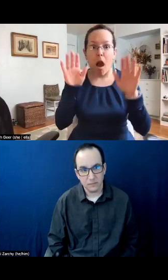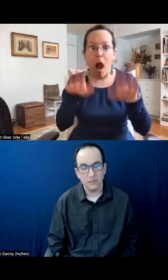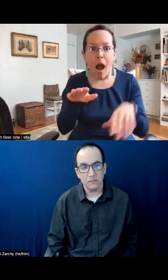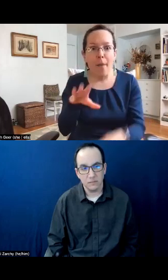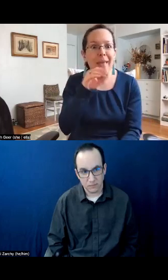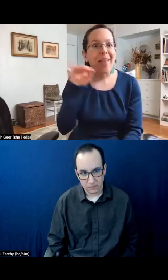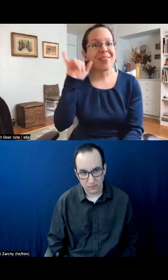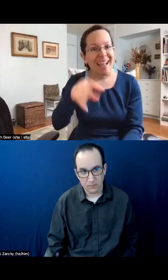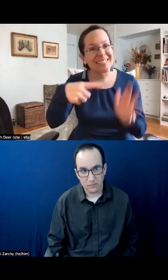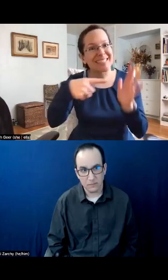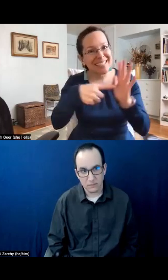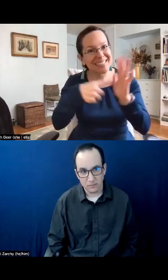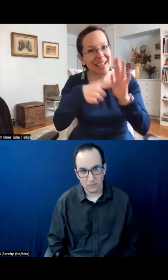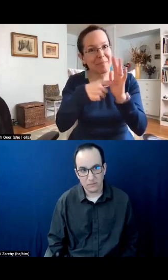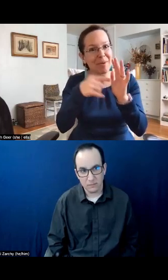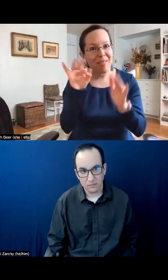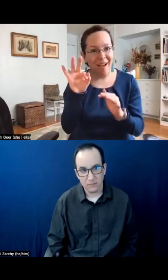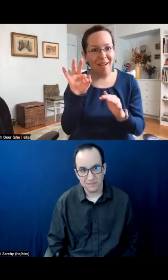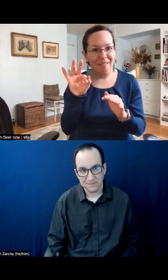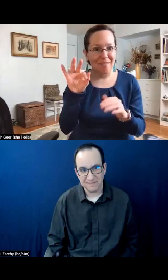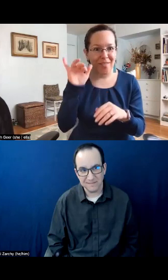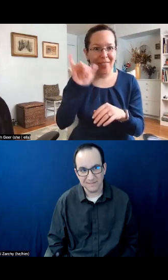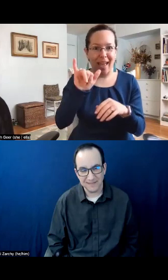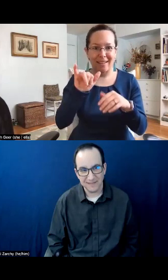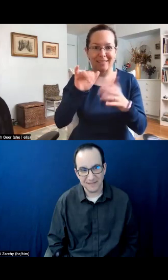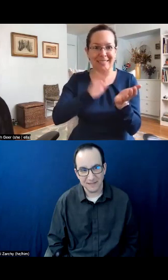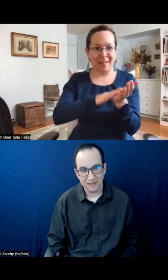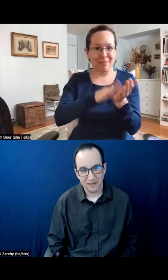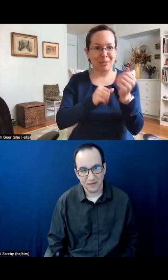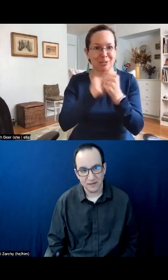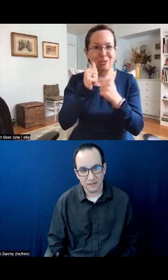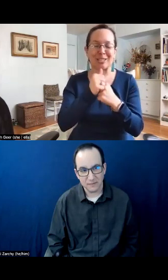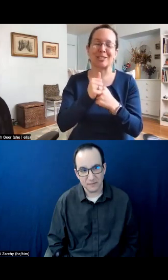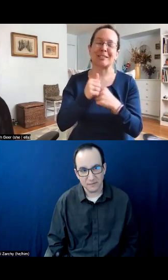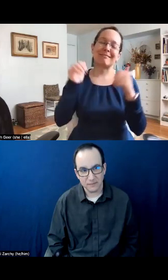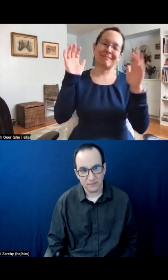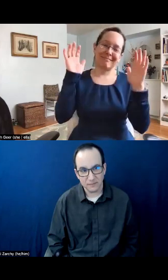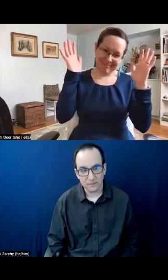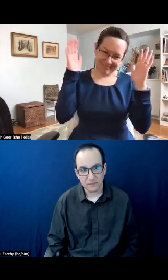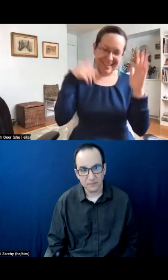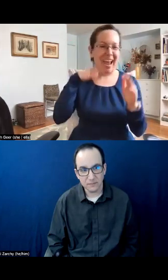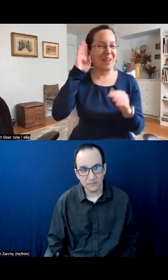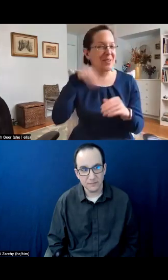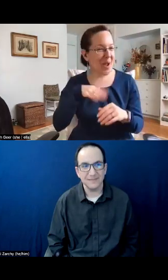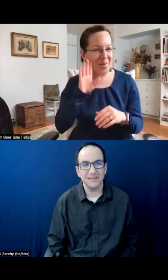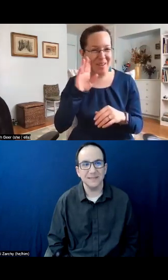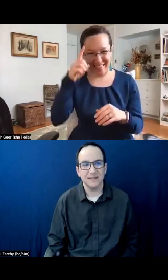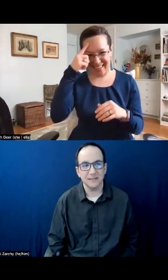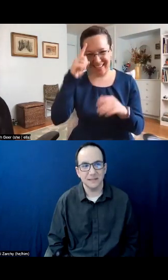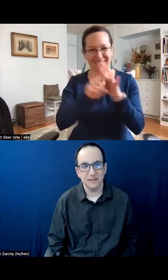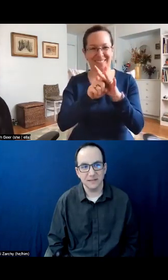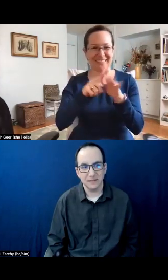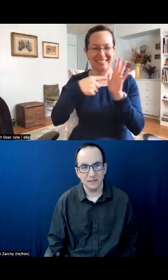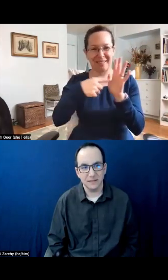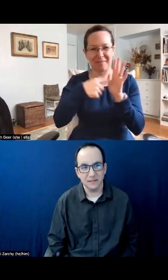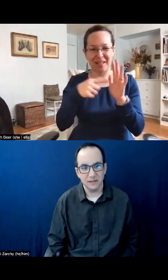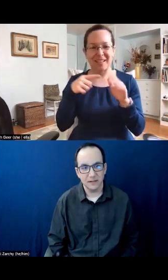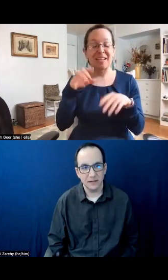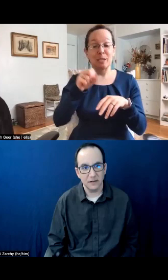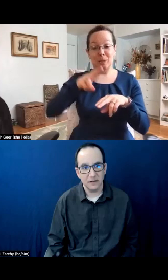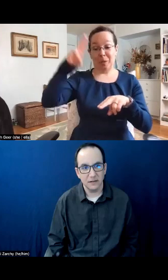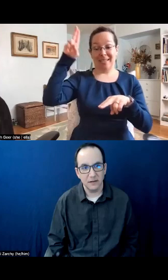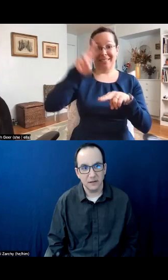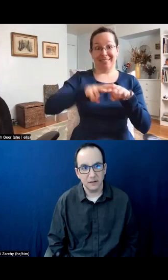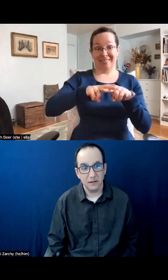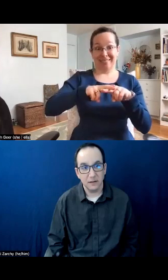be produced a bit longer than, or take a bit longer to produce than their noun pair.